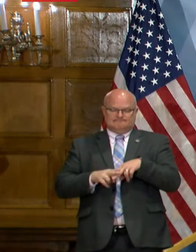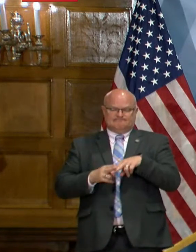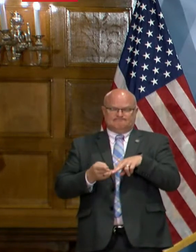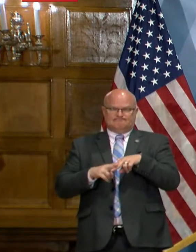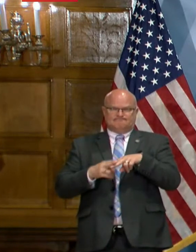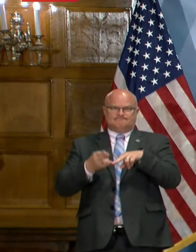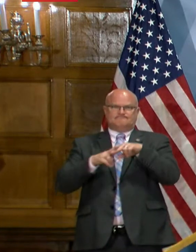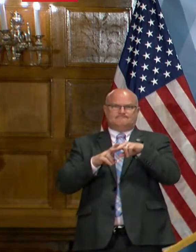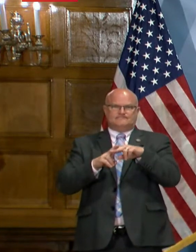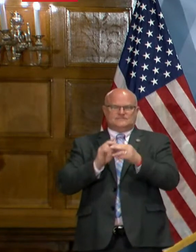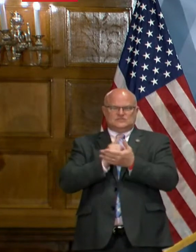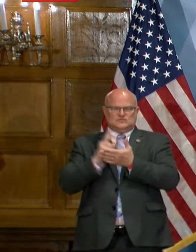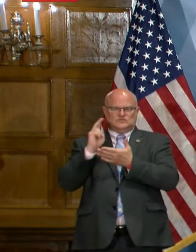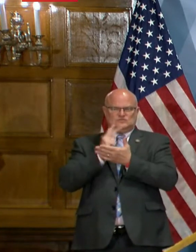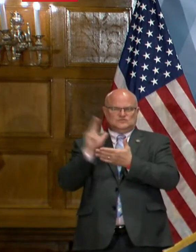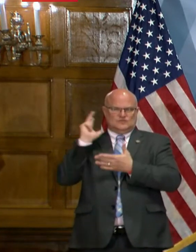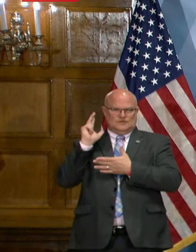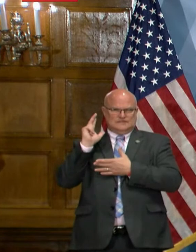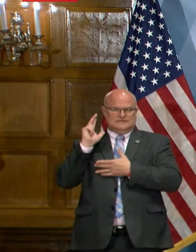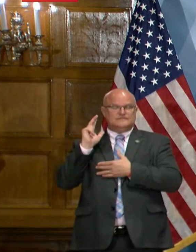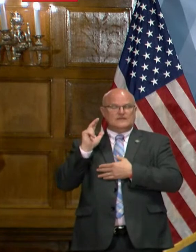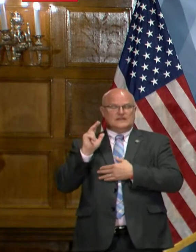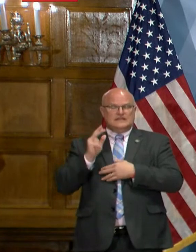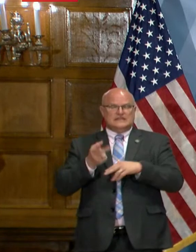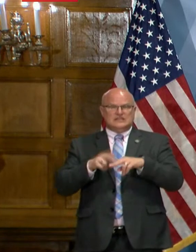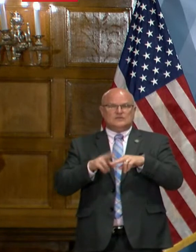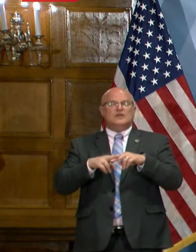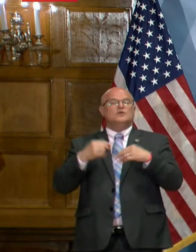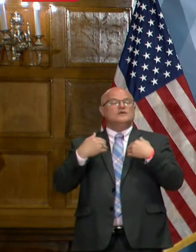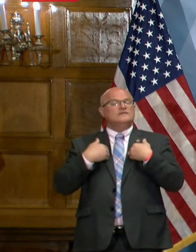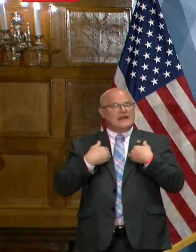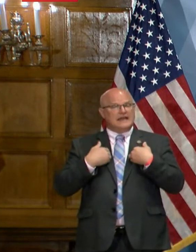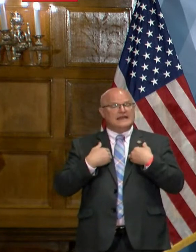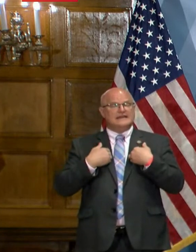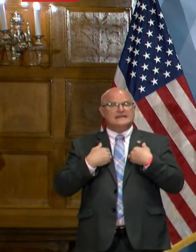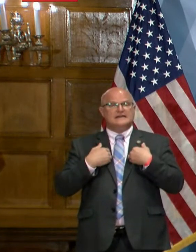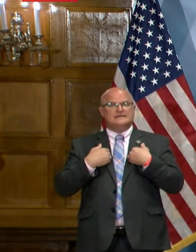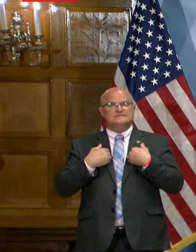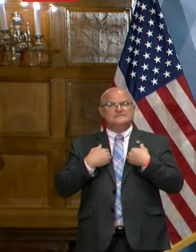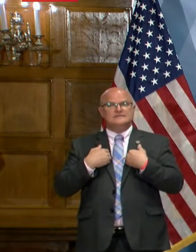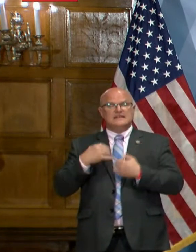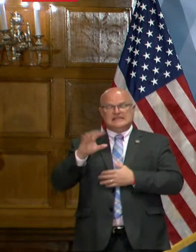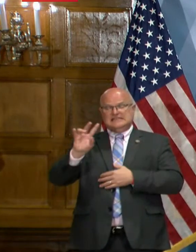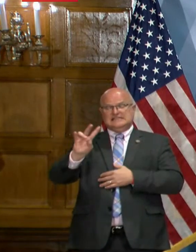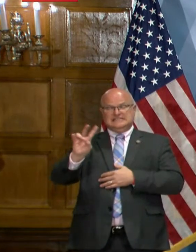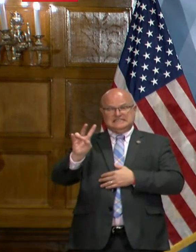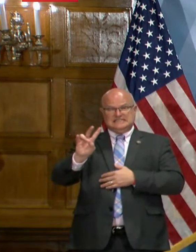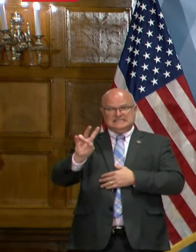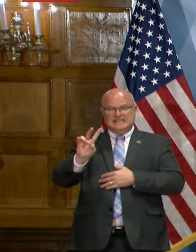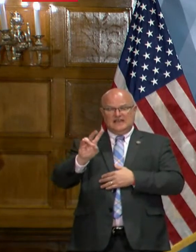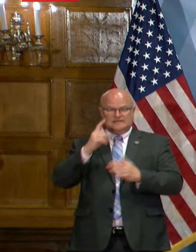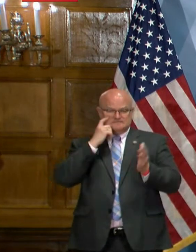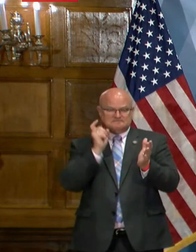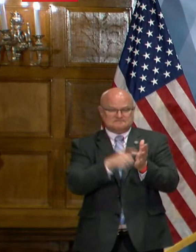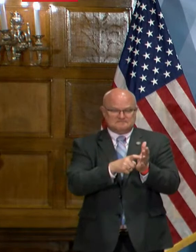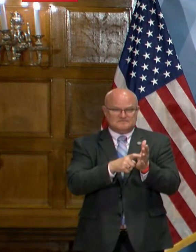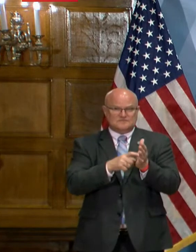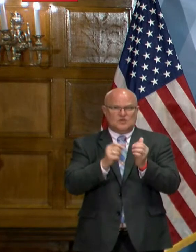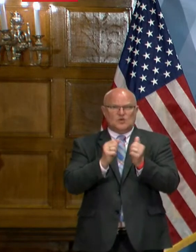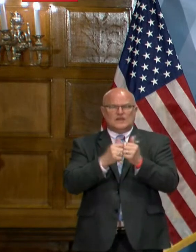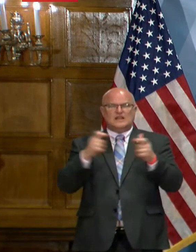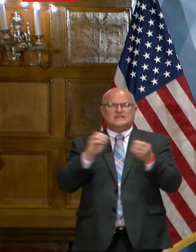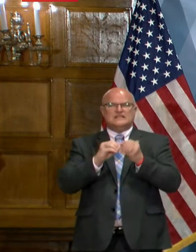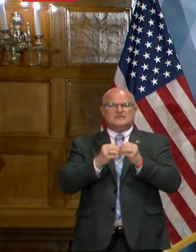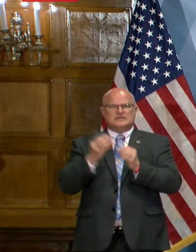over the last few weeks. This is from the start of the month. We have had 7 of those isolated, with the